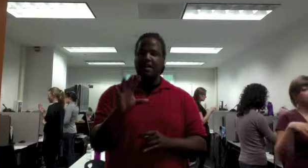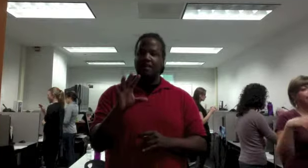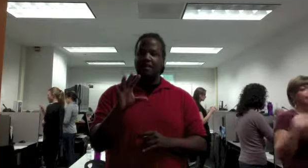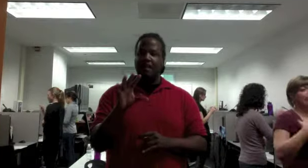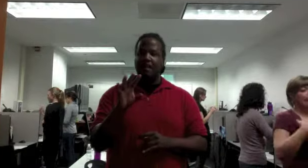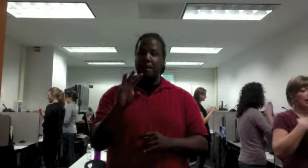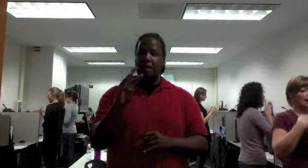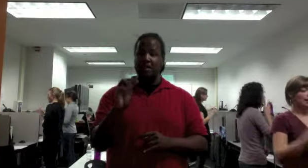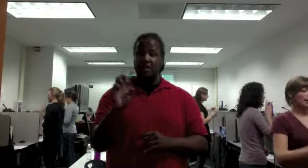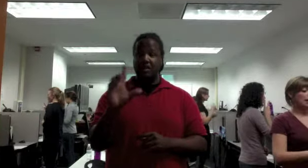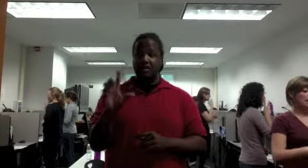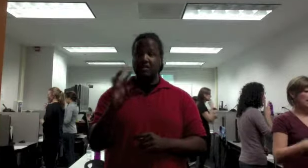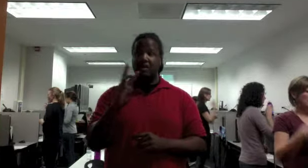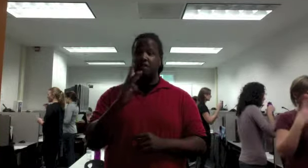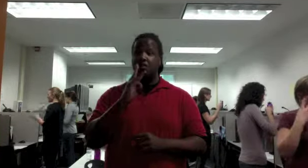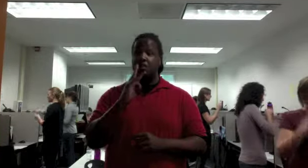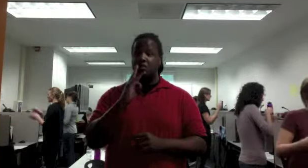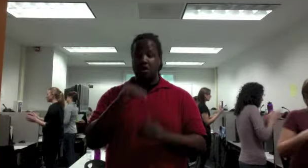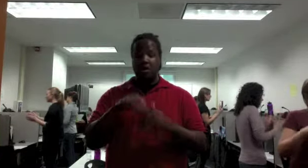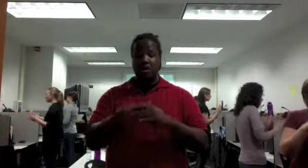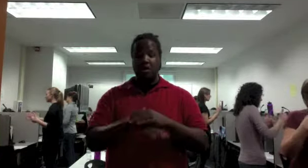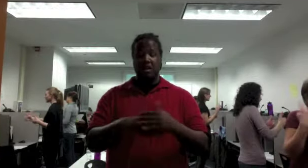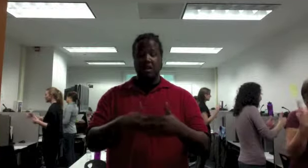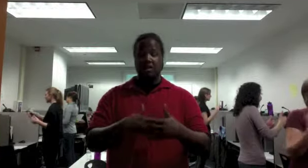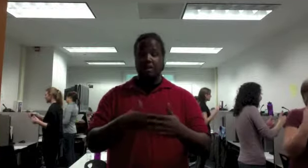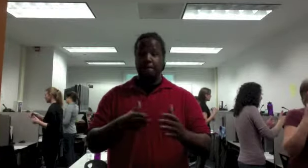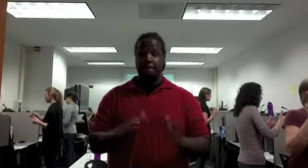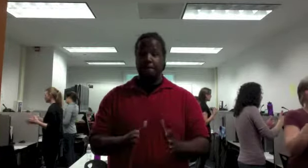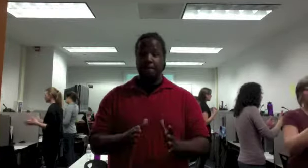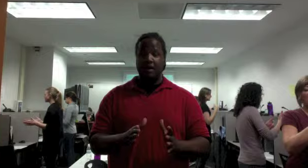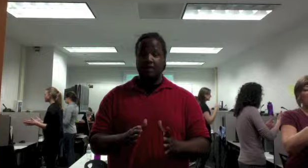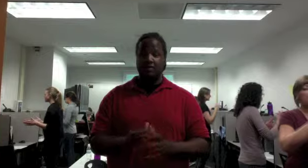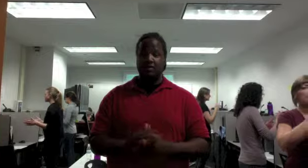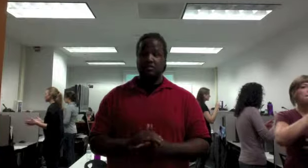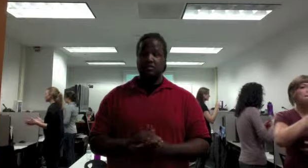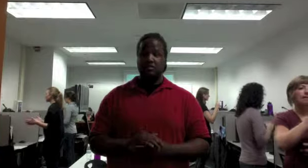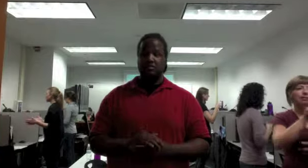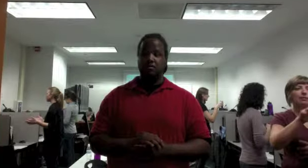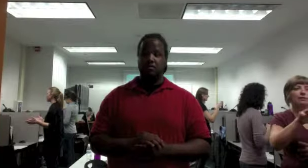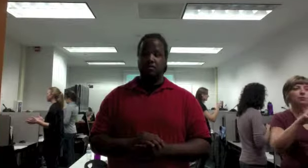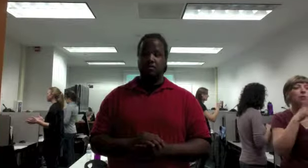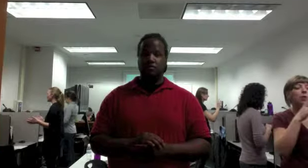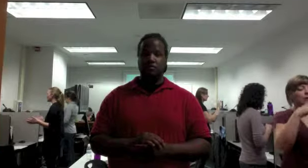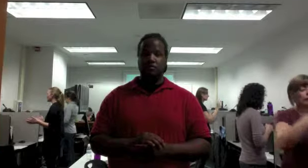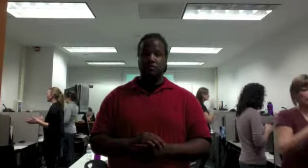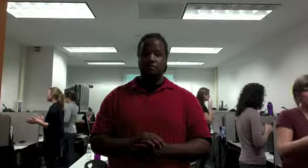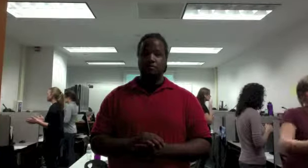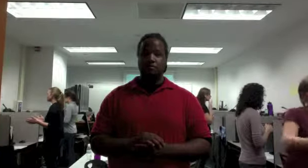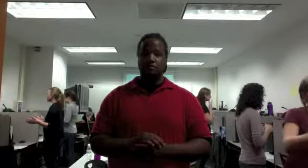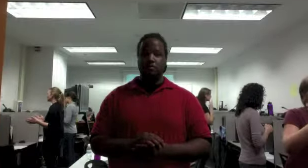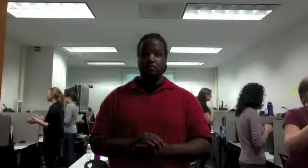it, and I find out that there are only 5 milliliters of water in